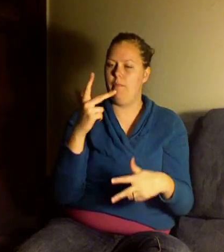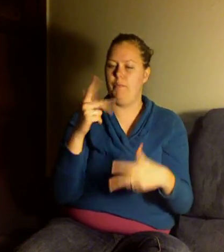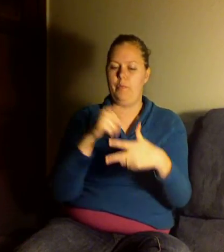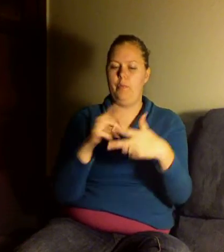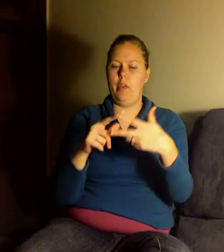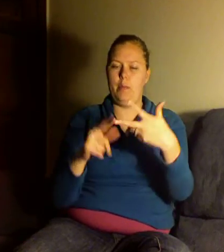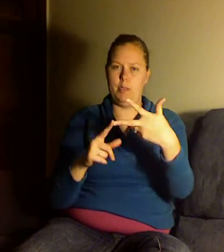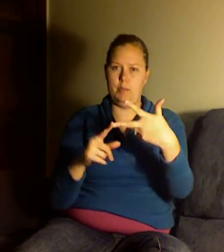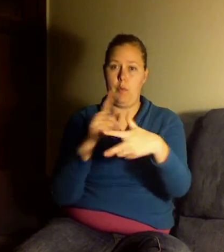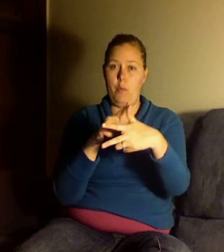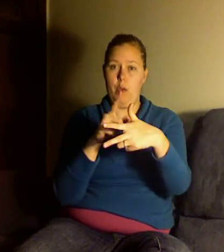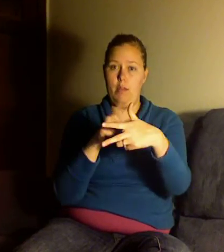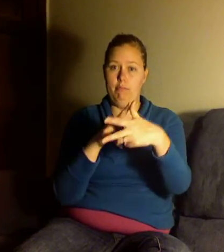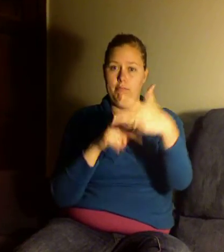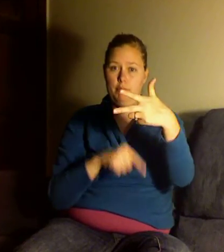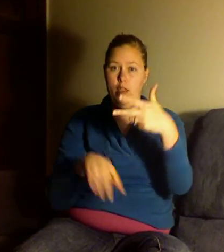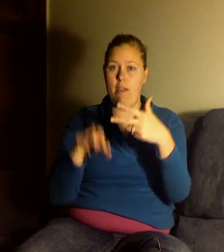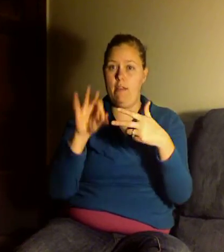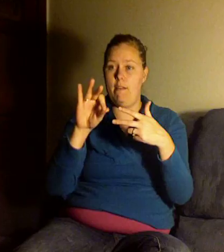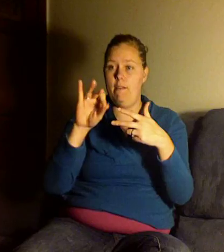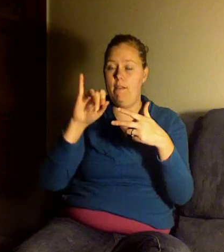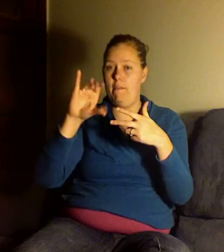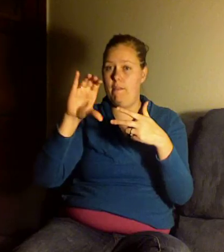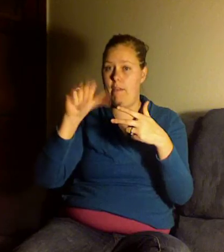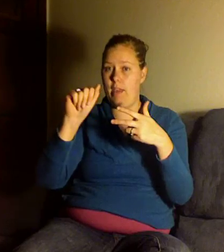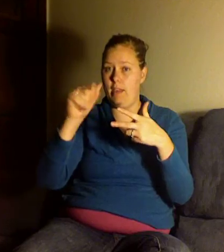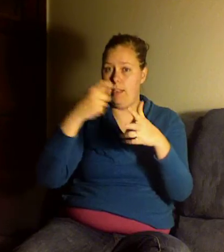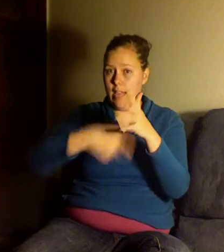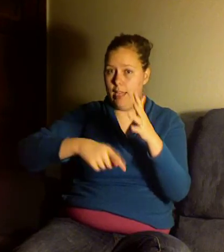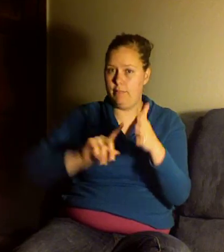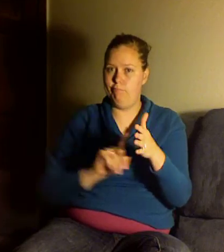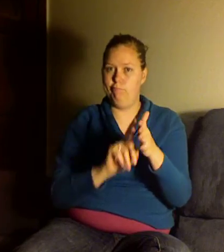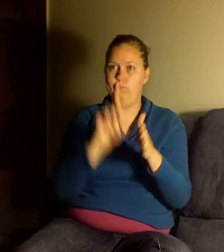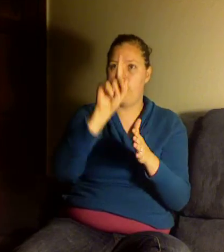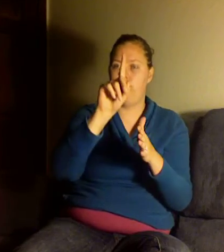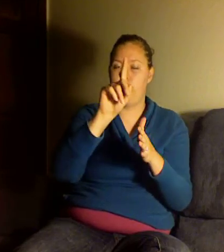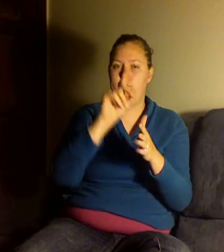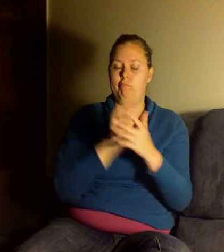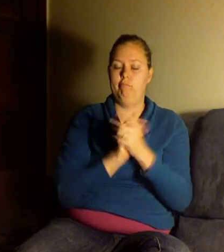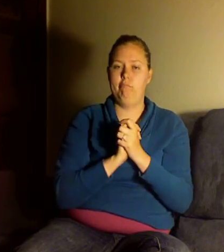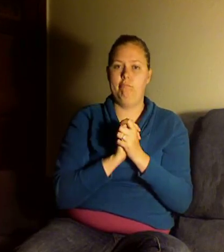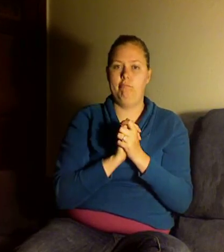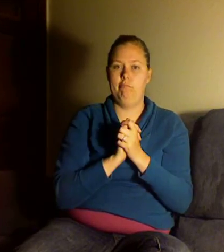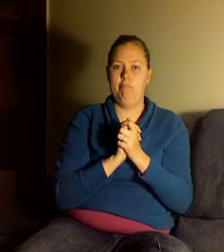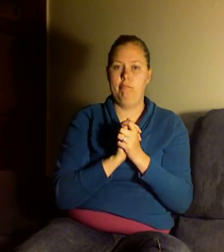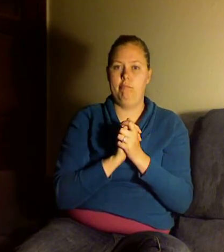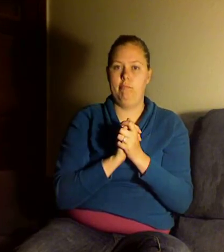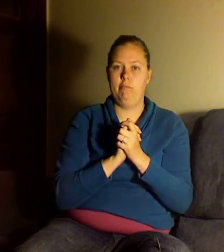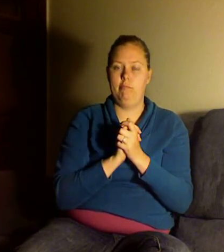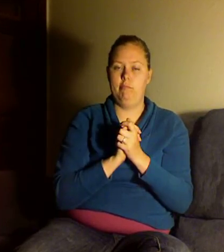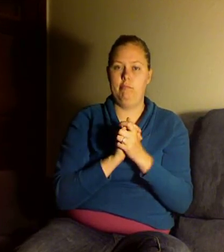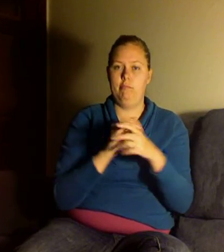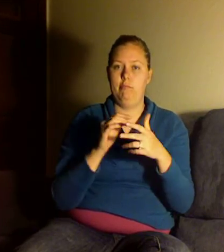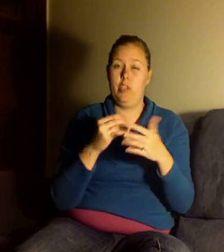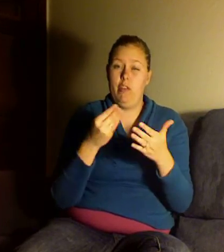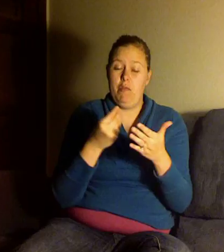Either the FICA tax goes up, so based on the number of people working here, you get more revenue per person right over here. Eventuality